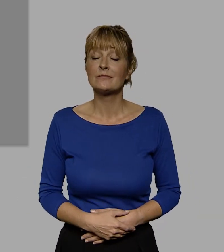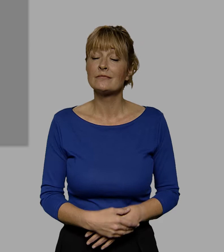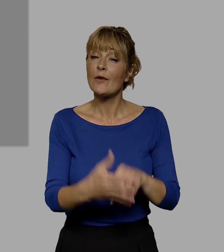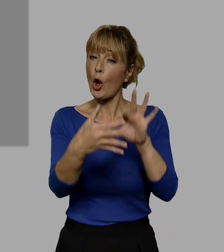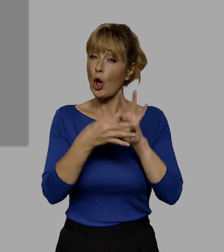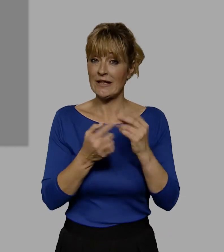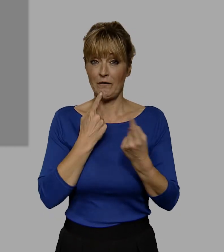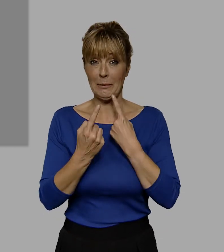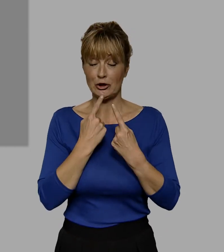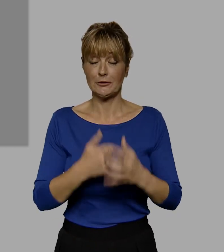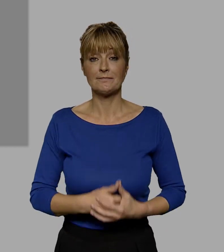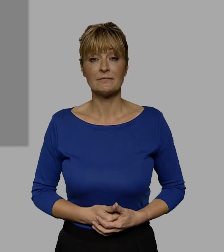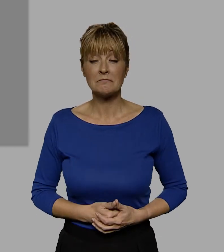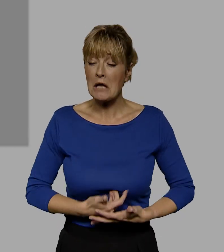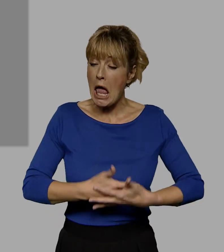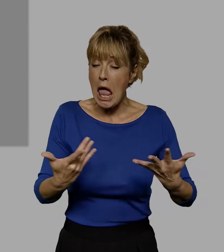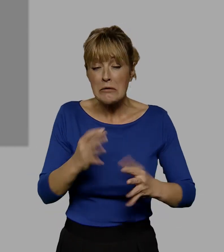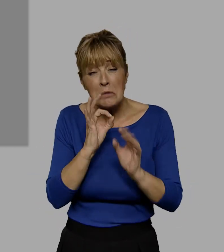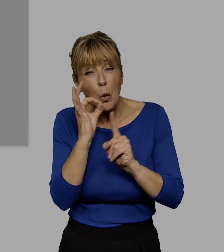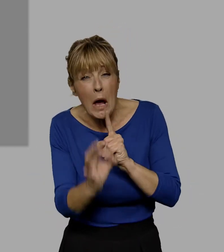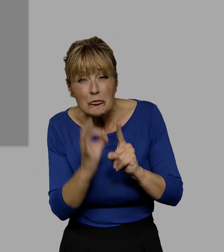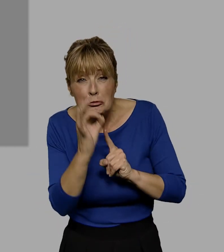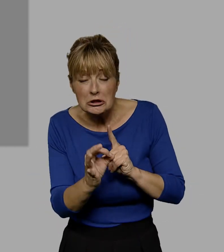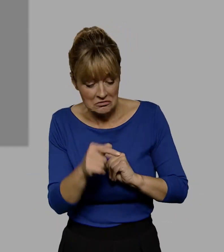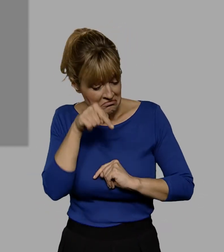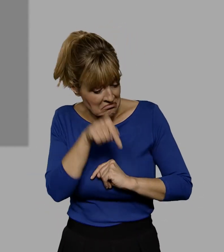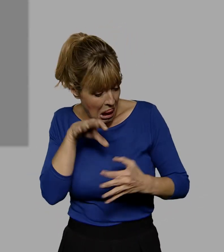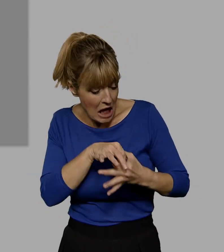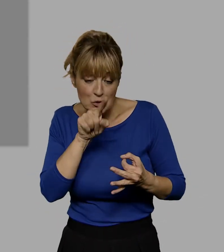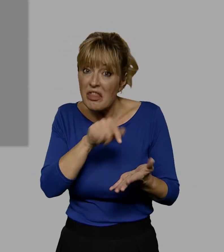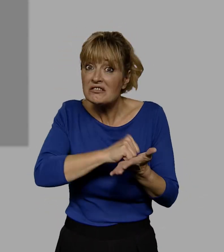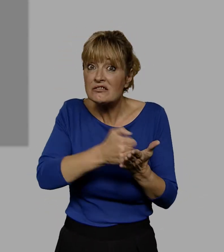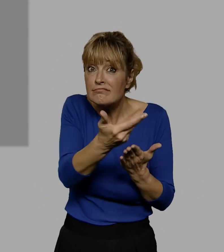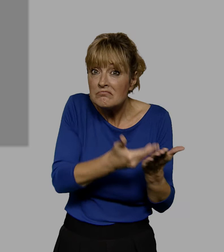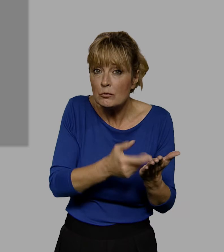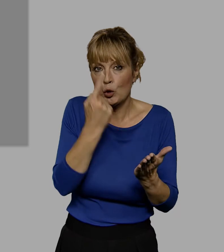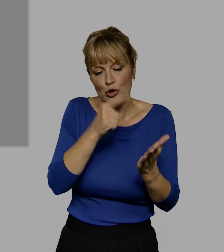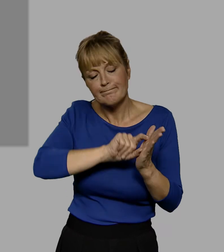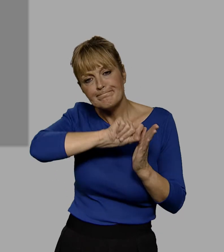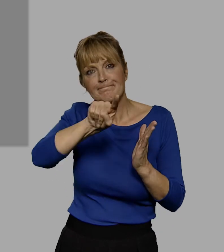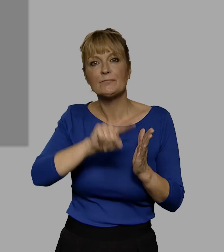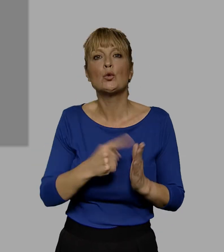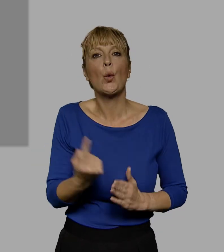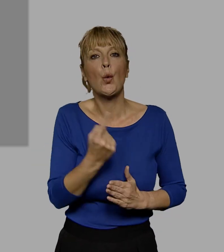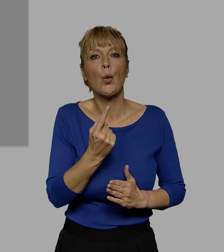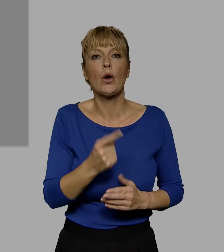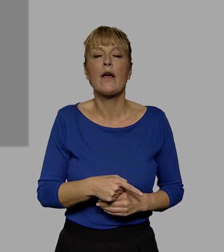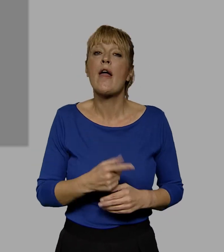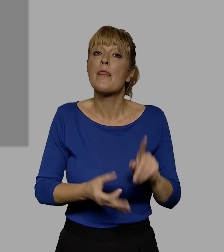Contact information. Any inquiries regarding this publication should be sent to the Improvement, Standards and Engagement team